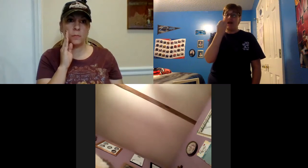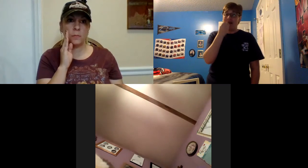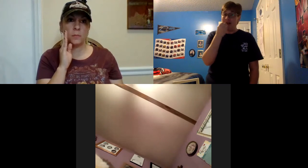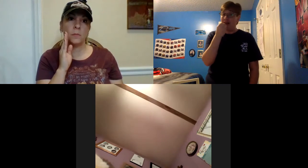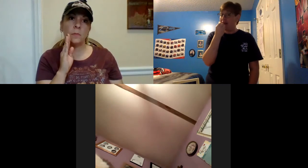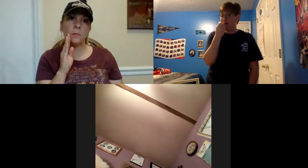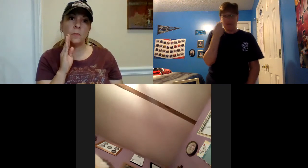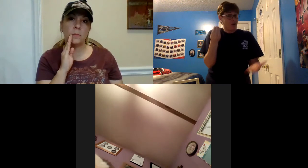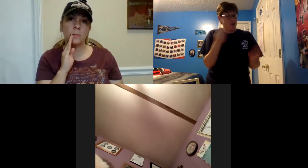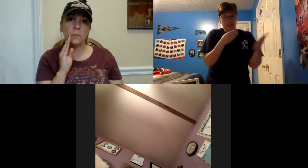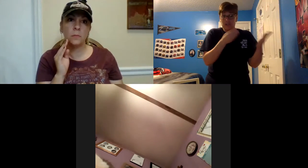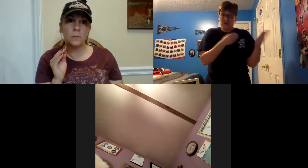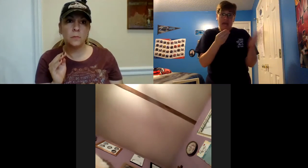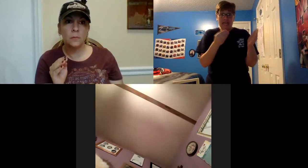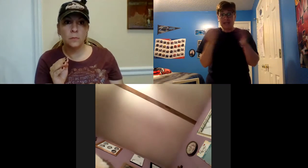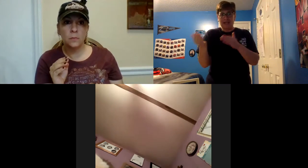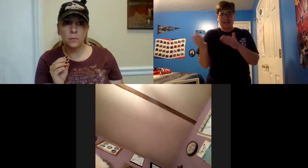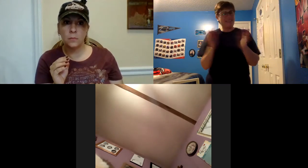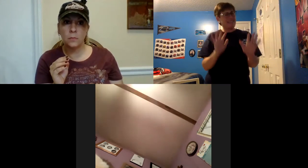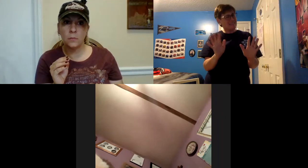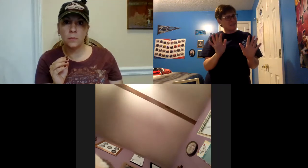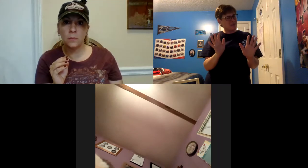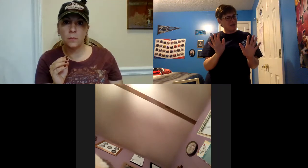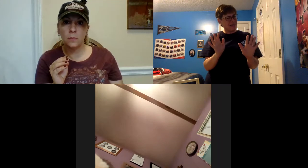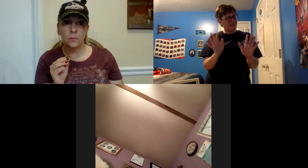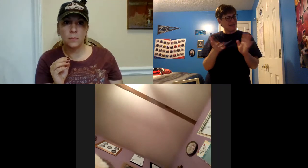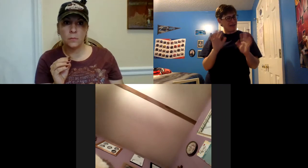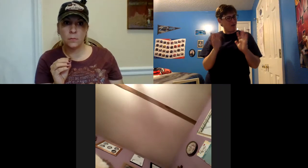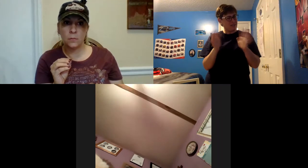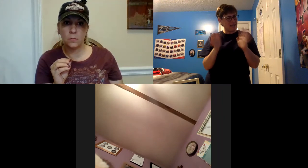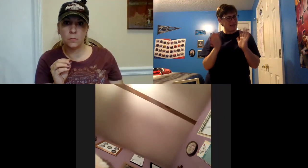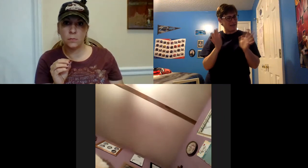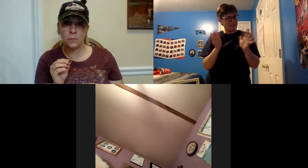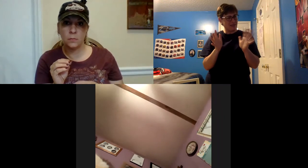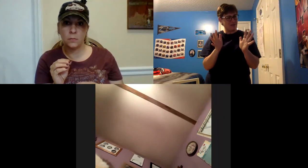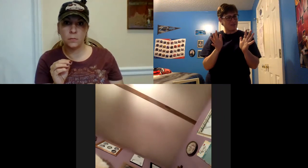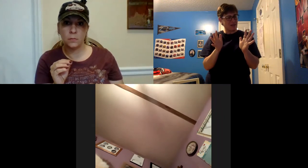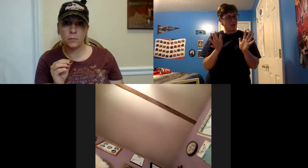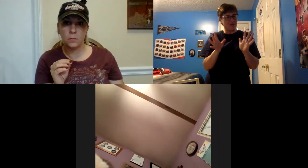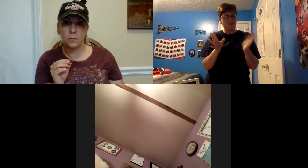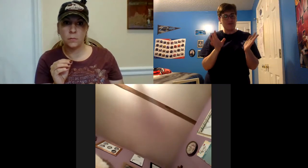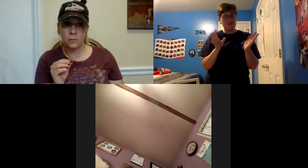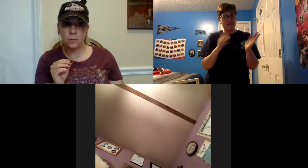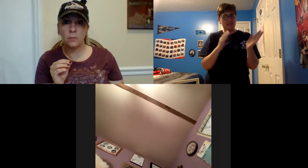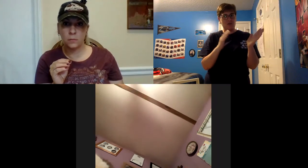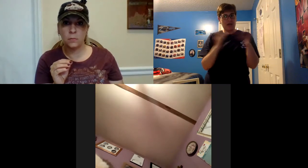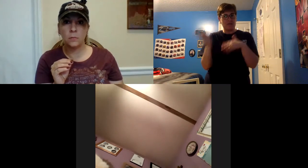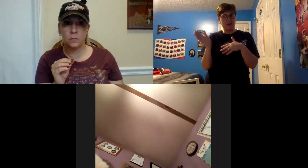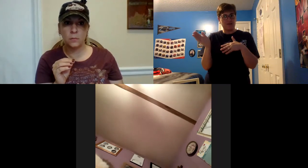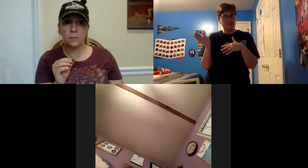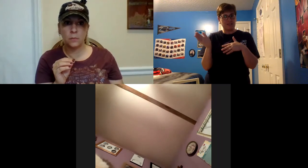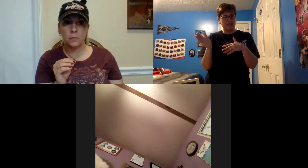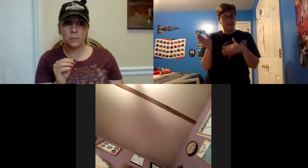or you're going to do 8. And see, this is where that whole sign that I was telling you is kind of weird. If you say that you